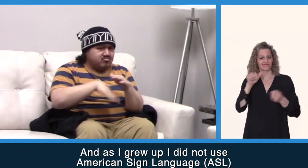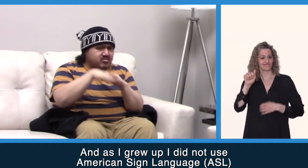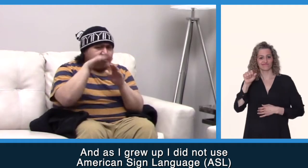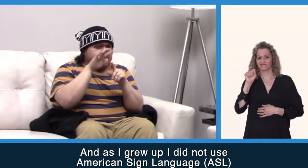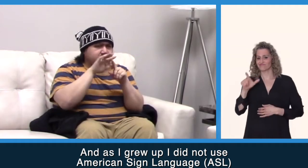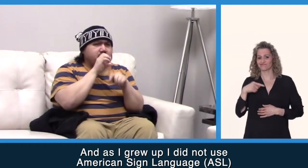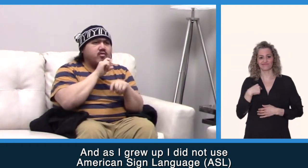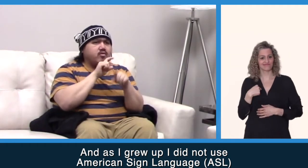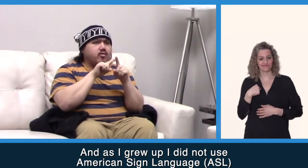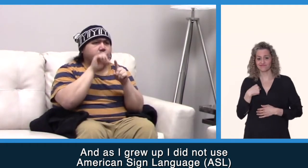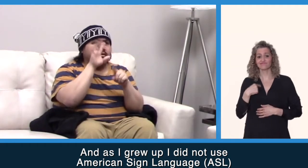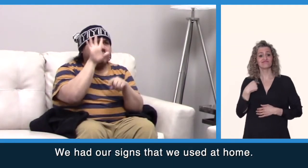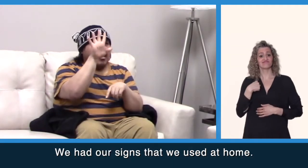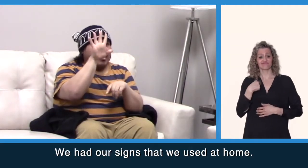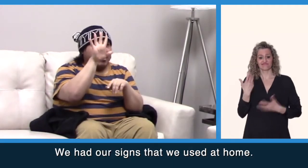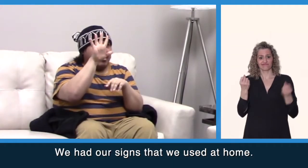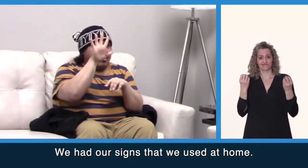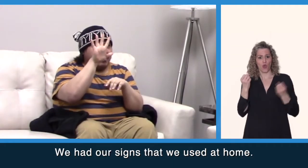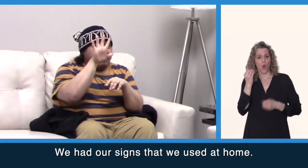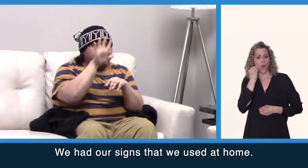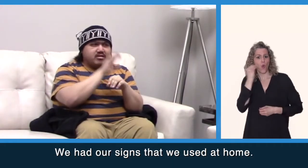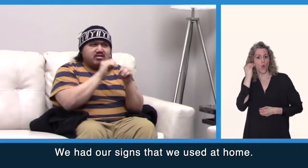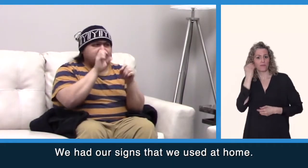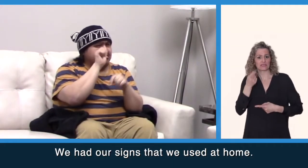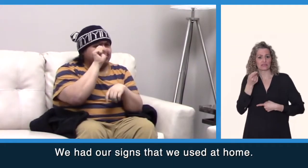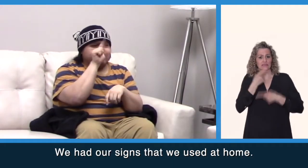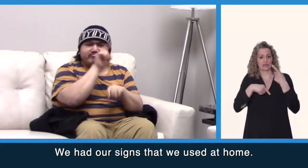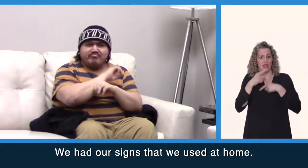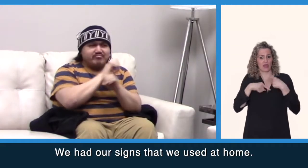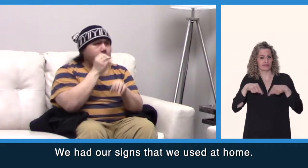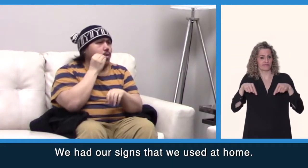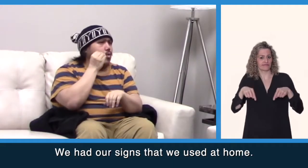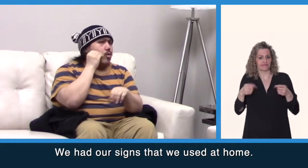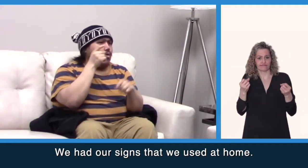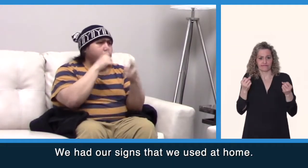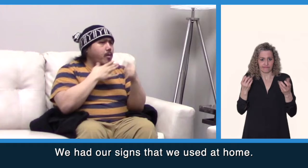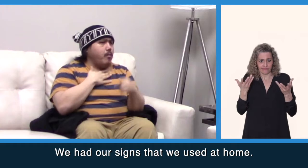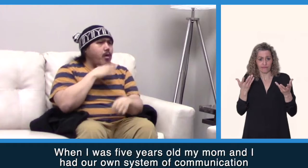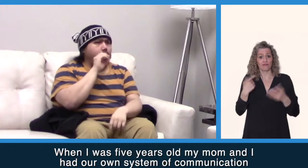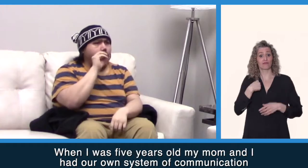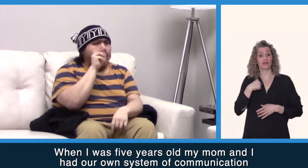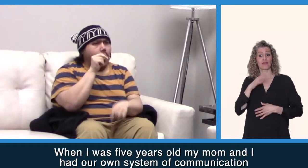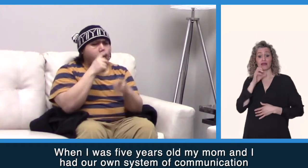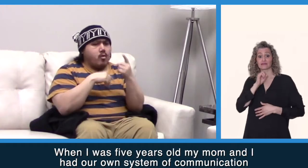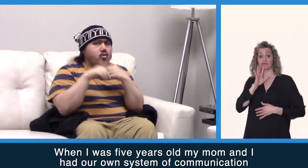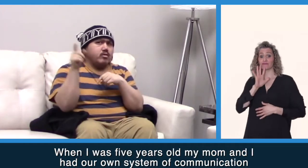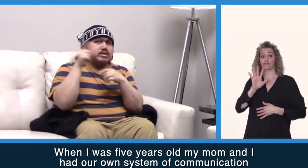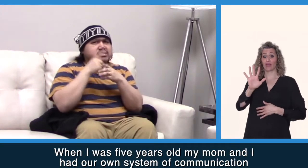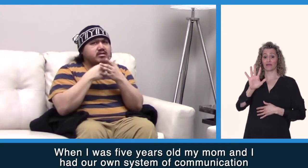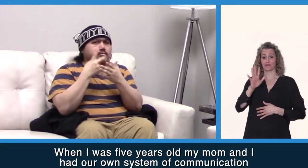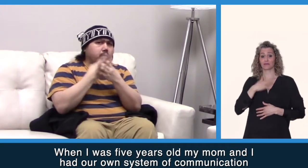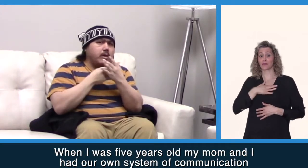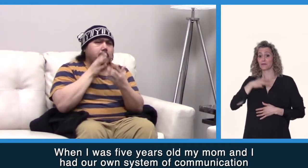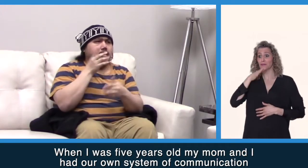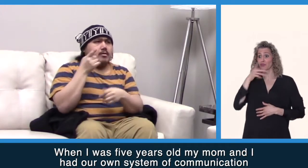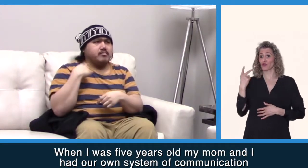I didn't use American Sign Language. We had a sign that we used at home. When I was 5 years